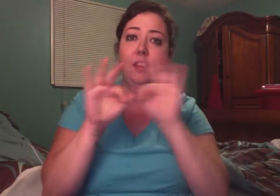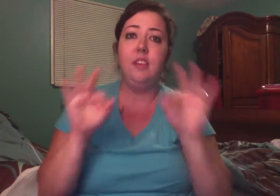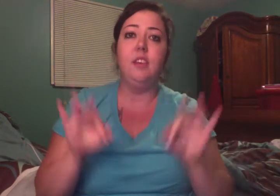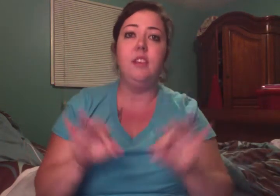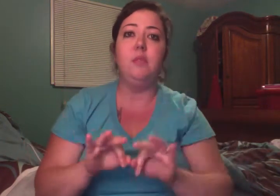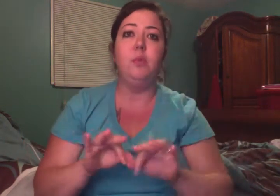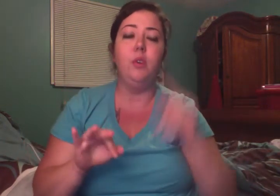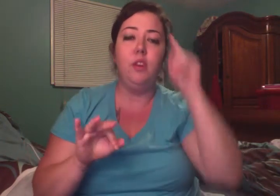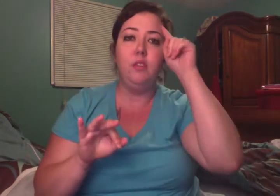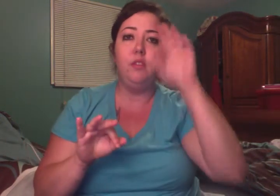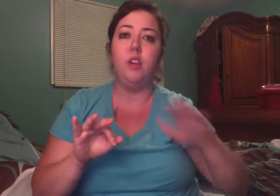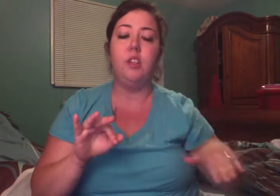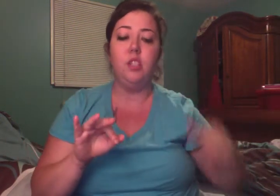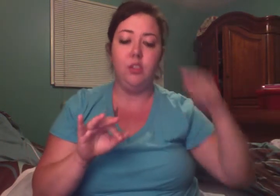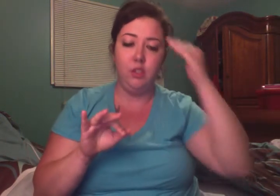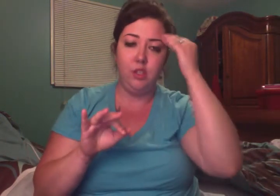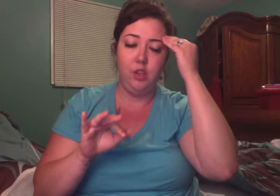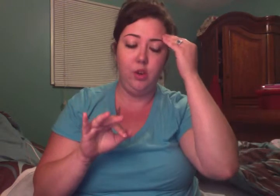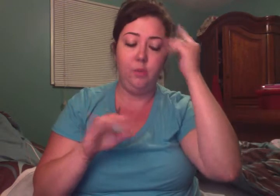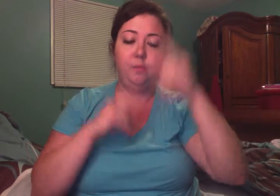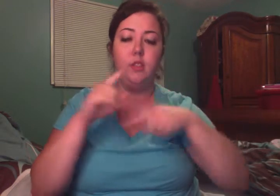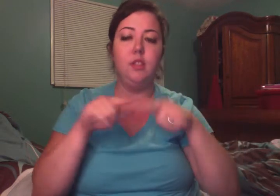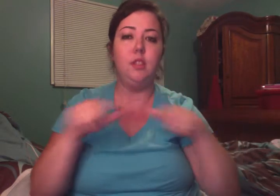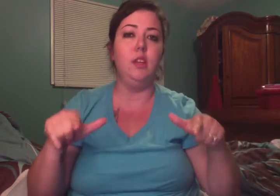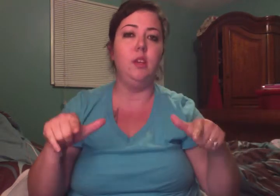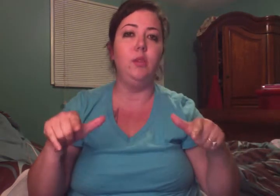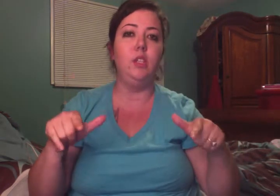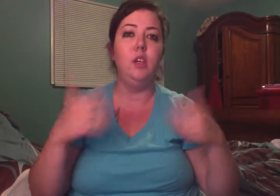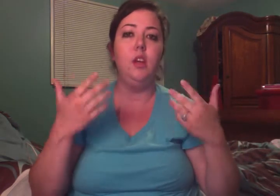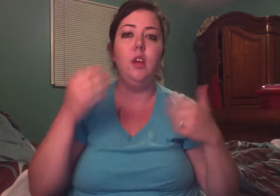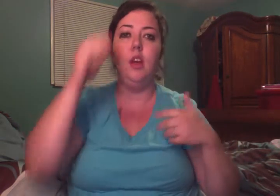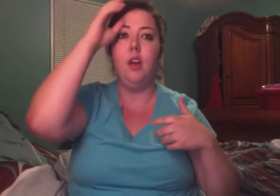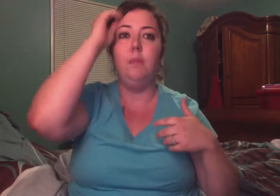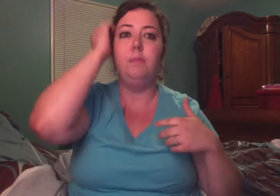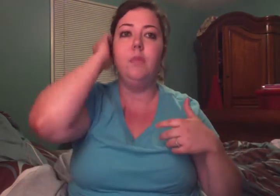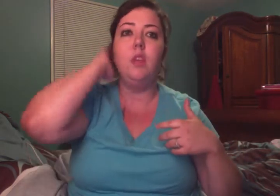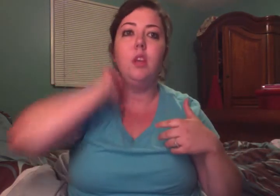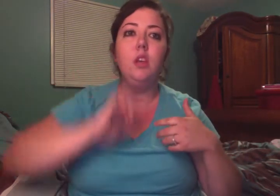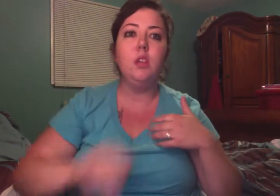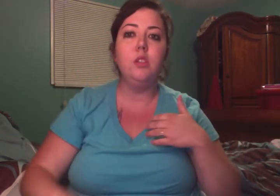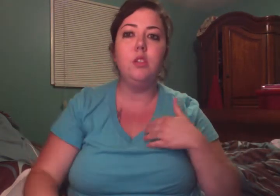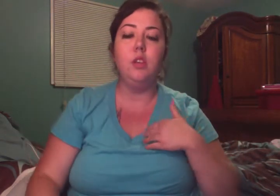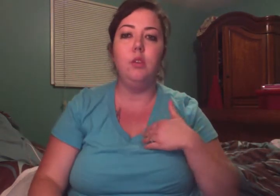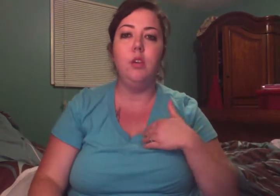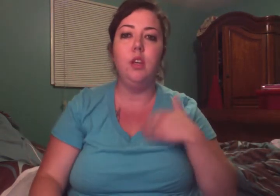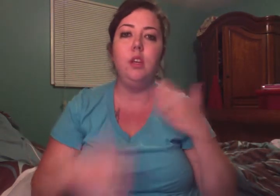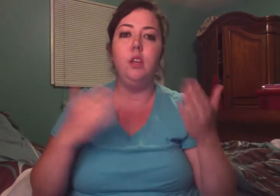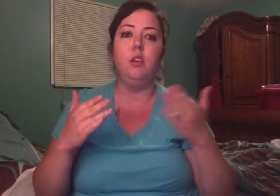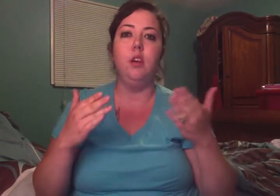it's important for children to know sign language. Um, so here are